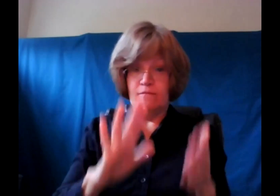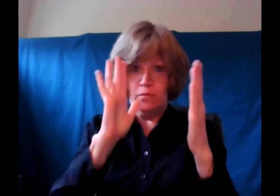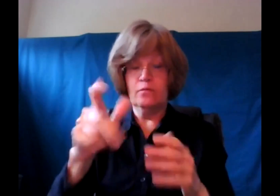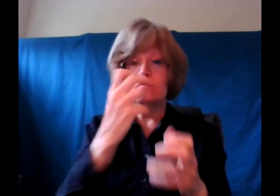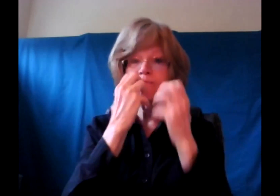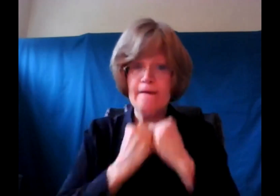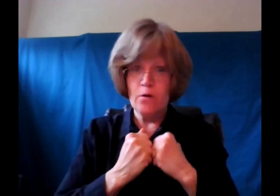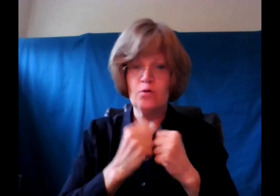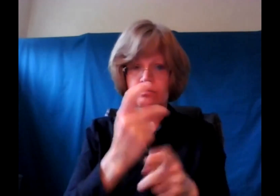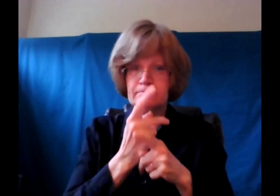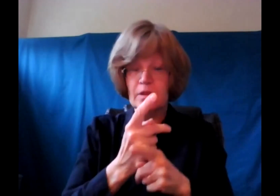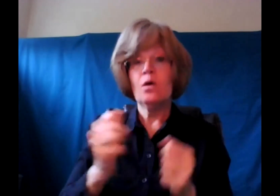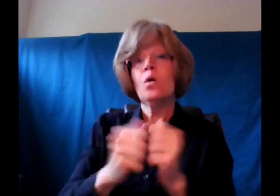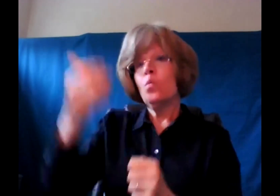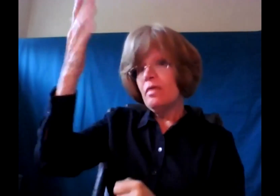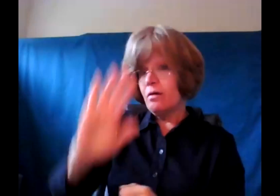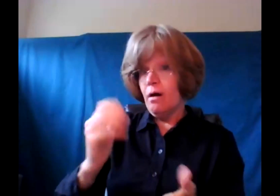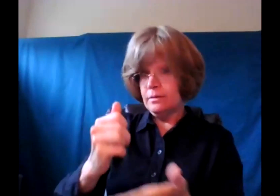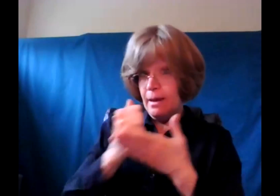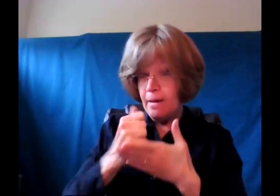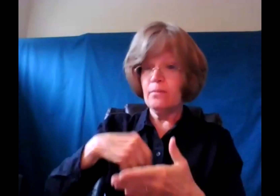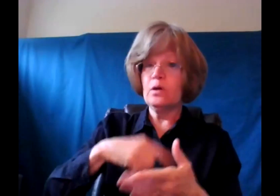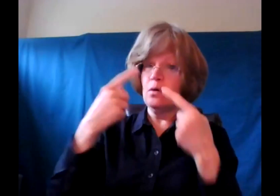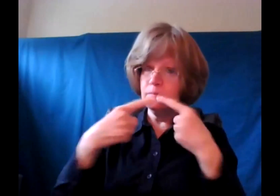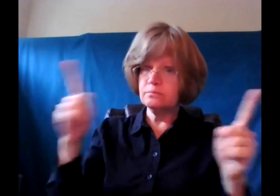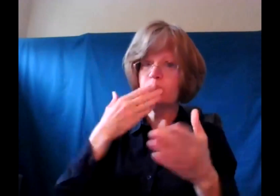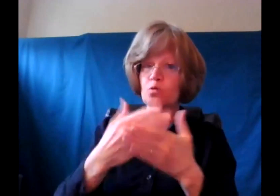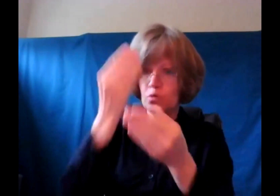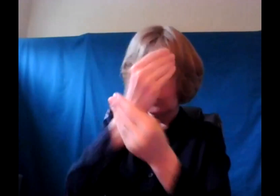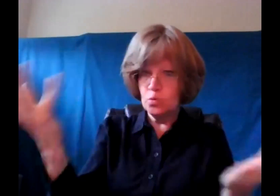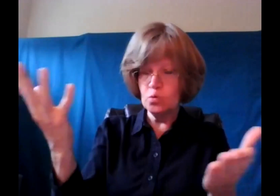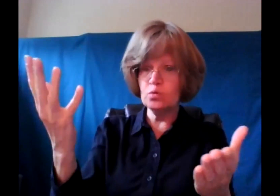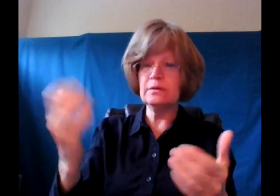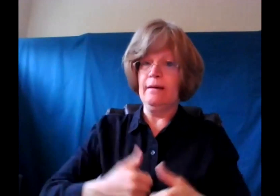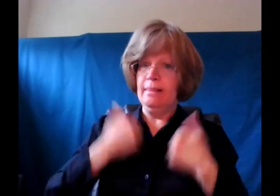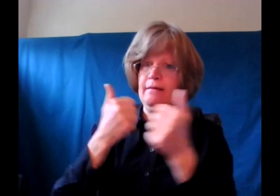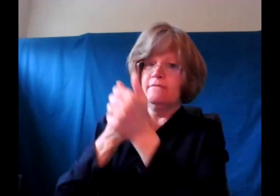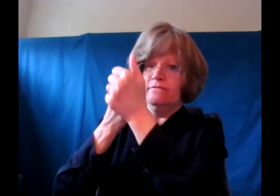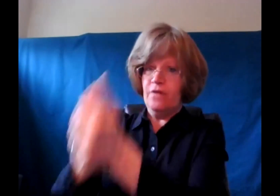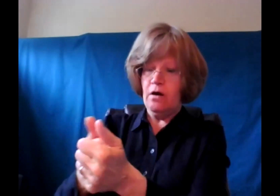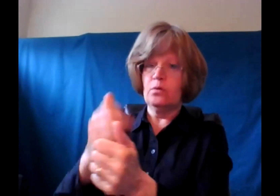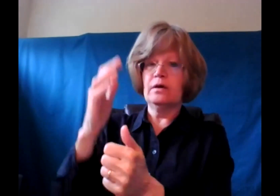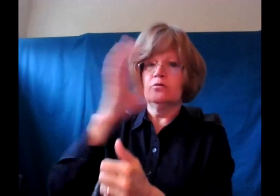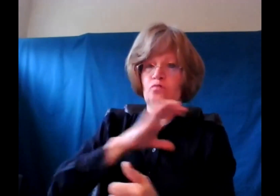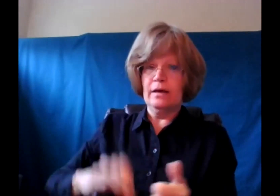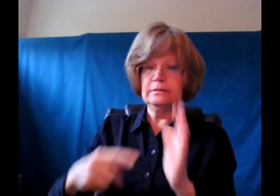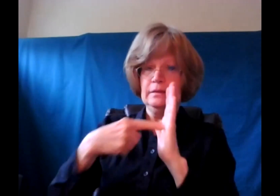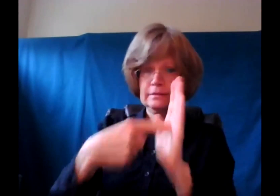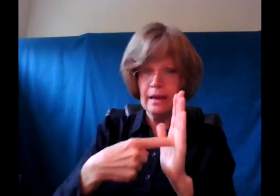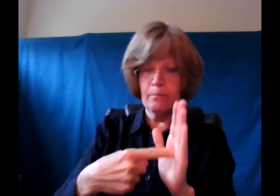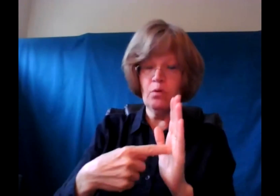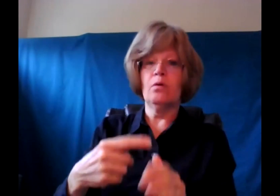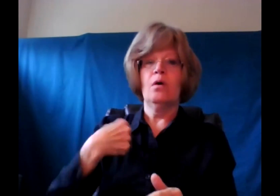your care? With God's help, we will proclaim the good news and live according to the example of